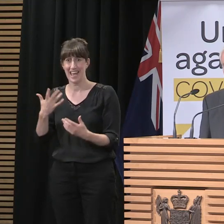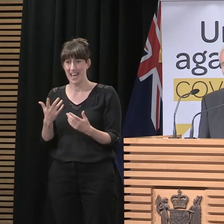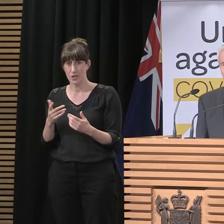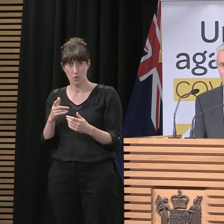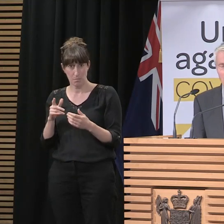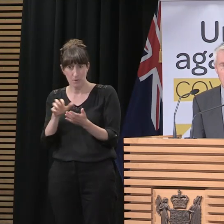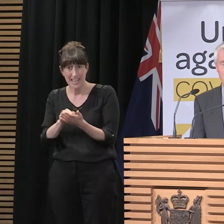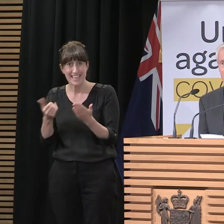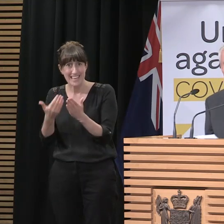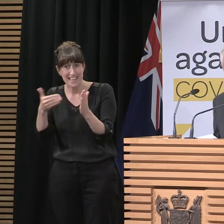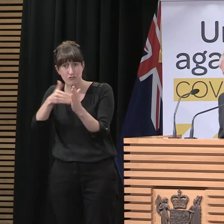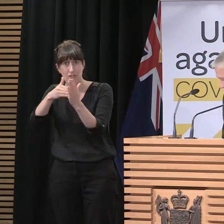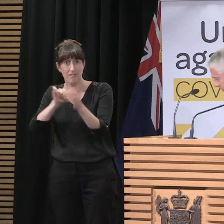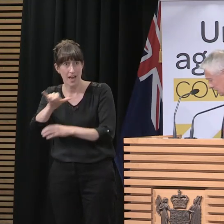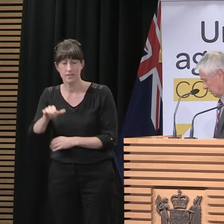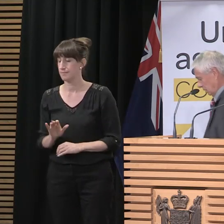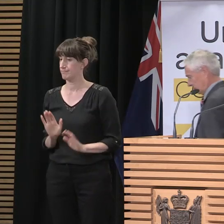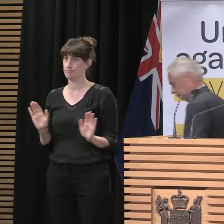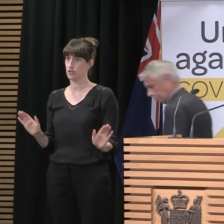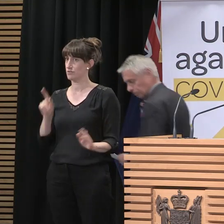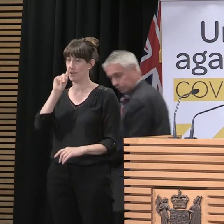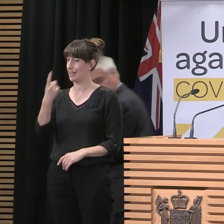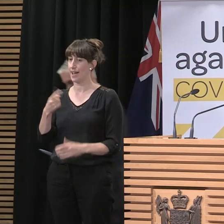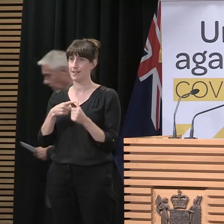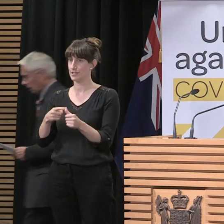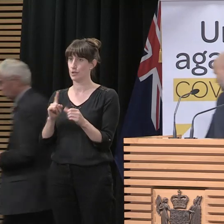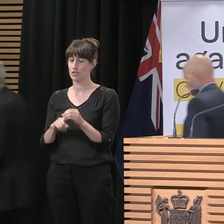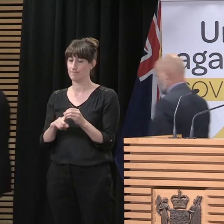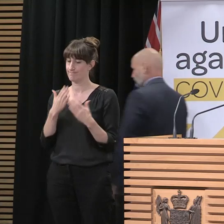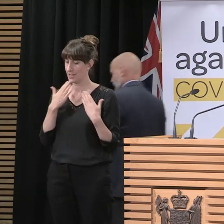I said earlier. Thank you very much. I'm just going